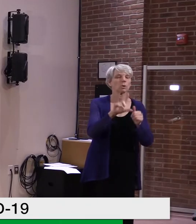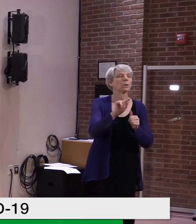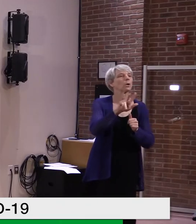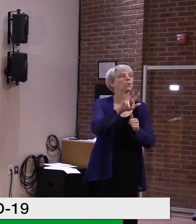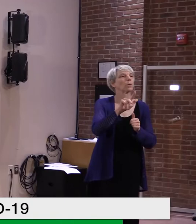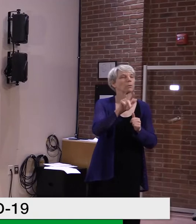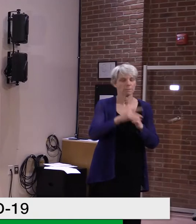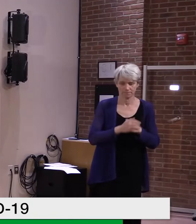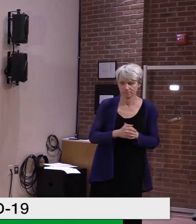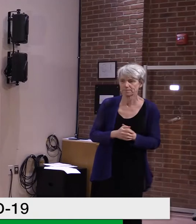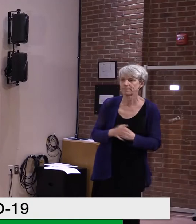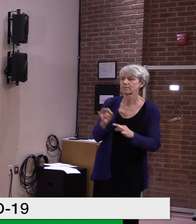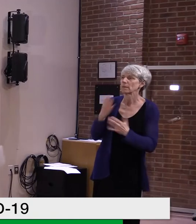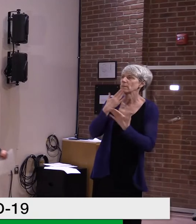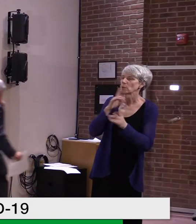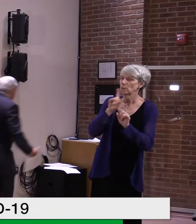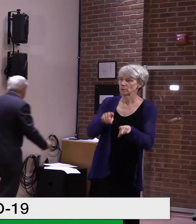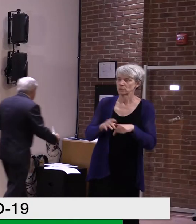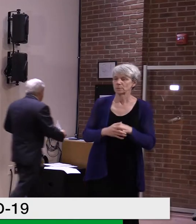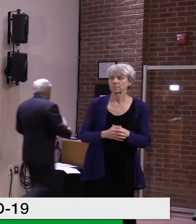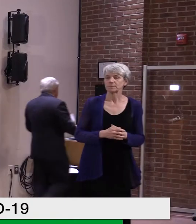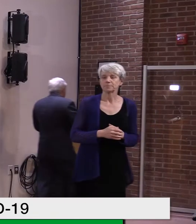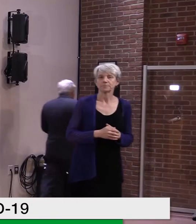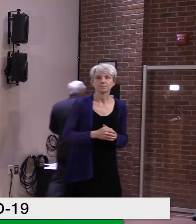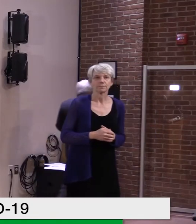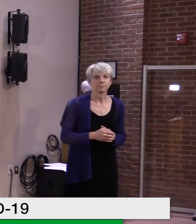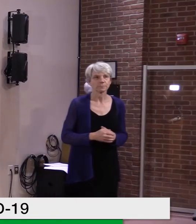Okay, I appreciate the response.